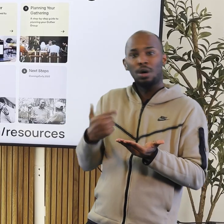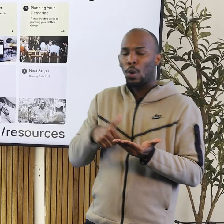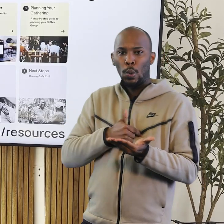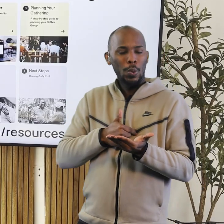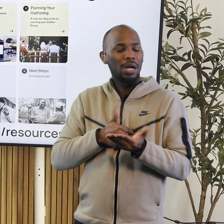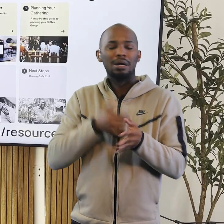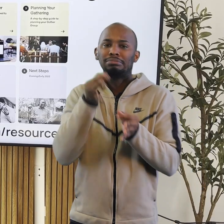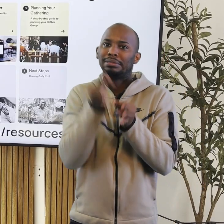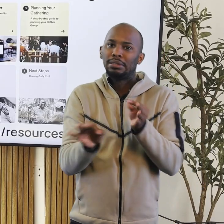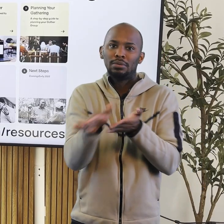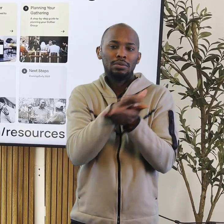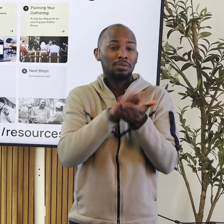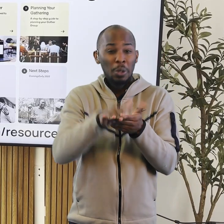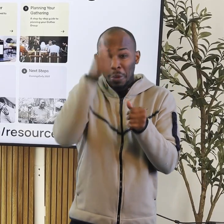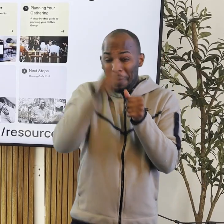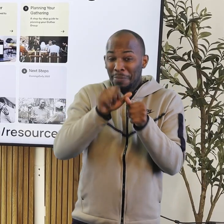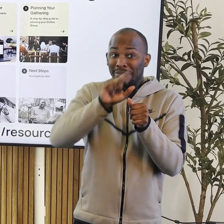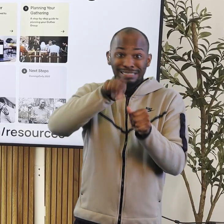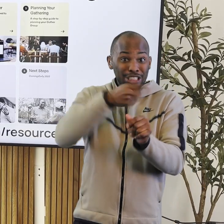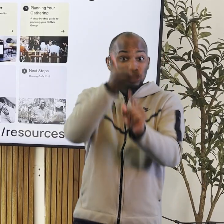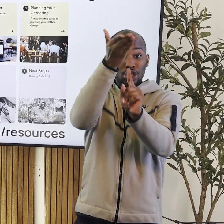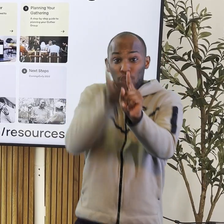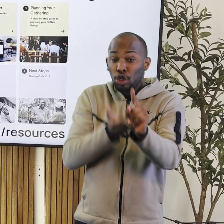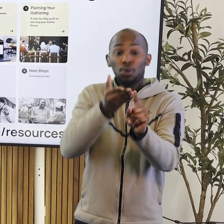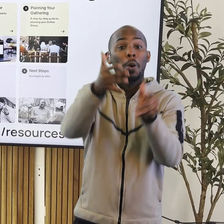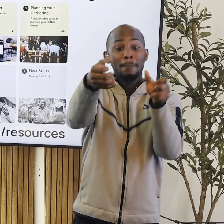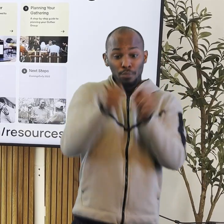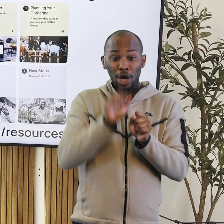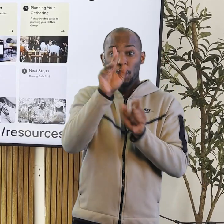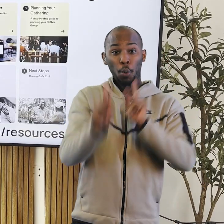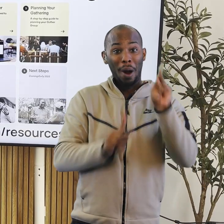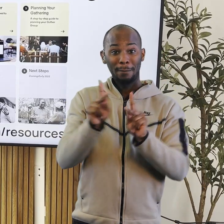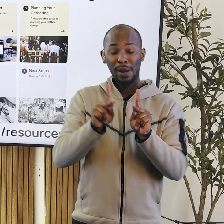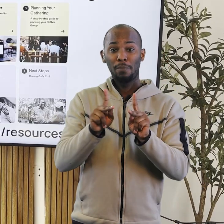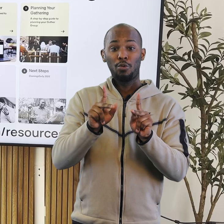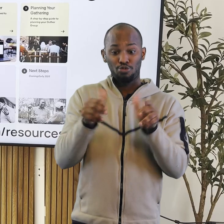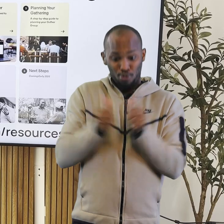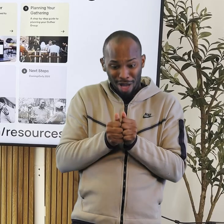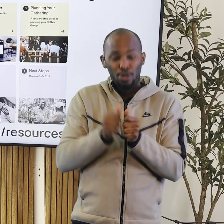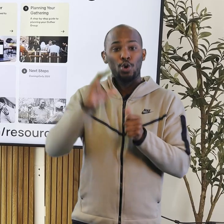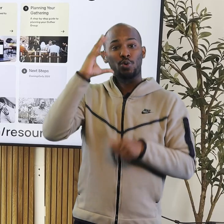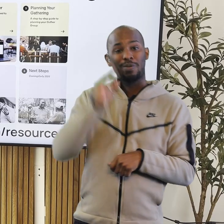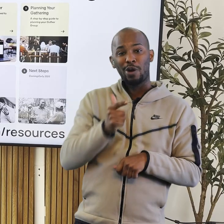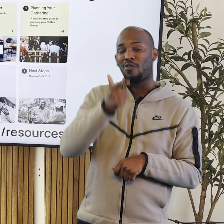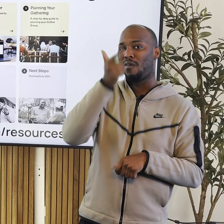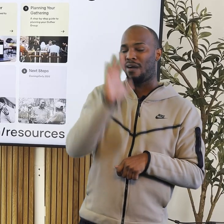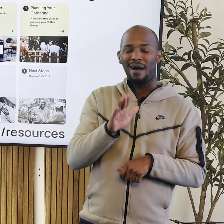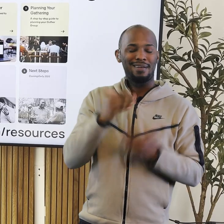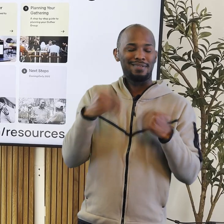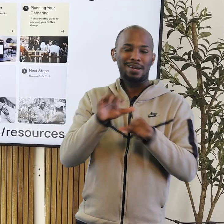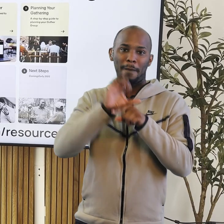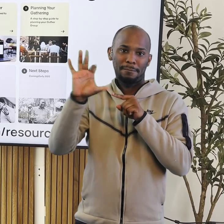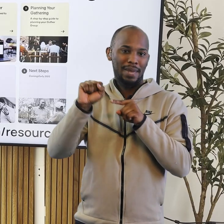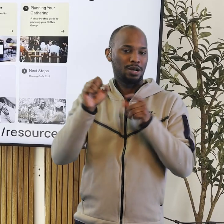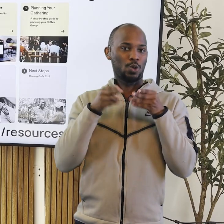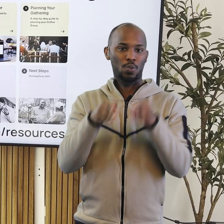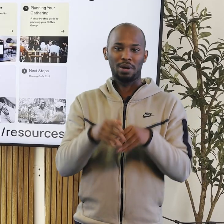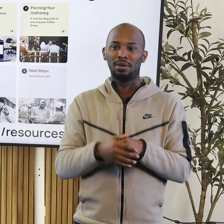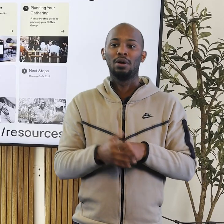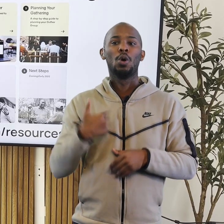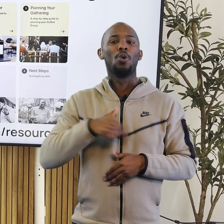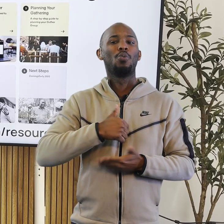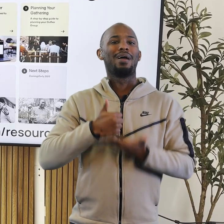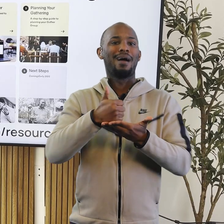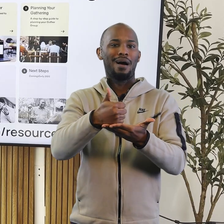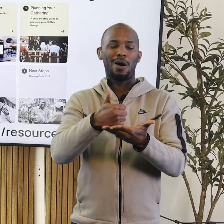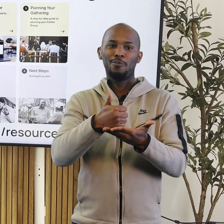going to keep things simple and pure. Remember, this is you bringing your people together to experience God in an unbelievable way. We have an